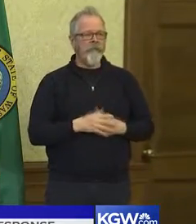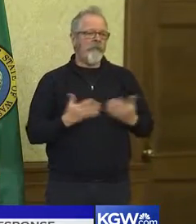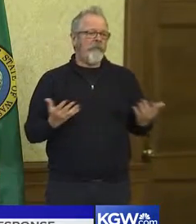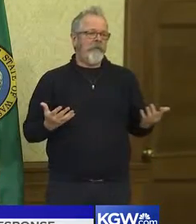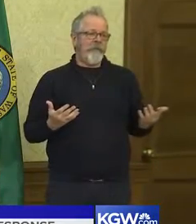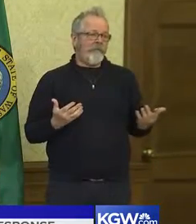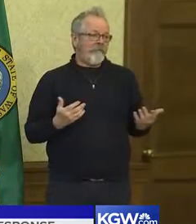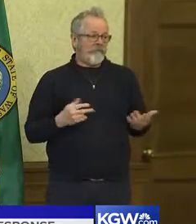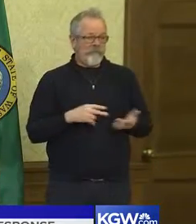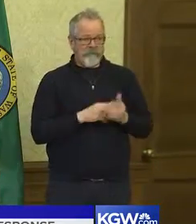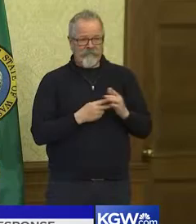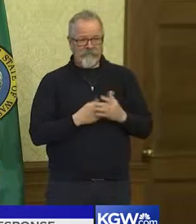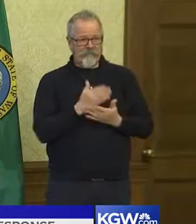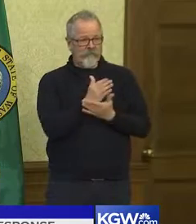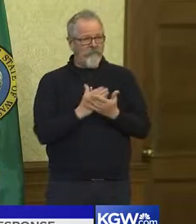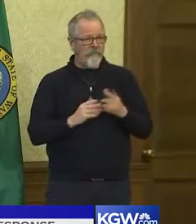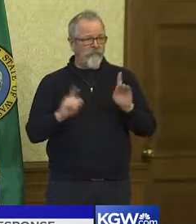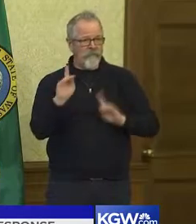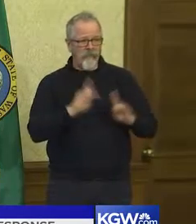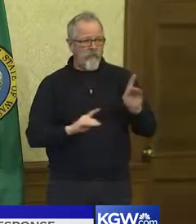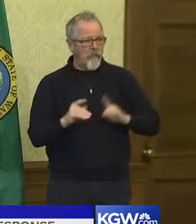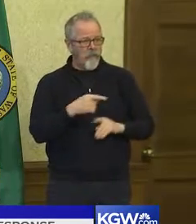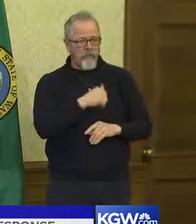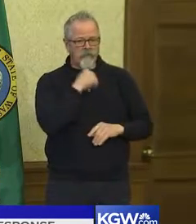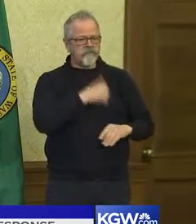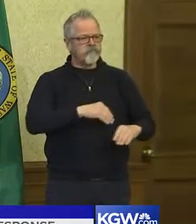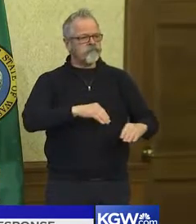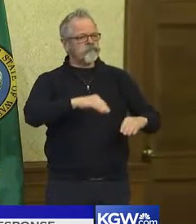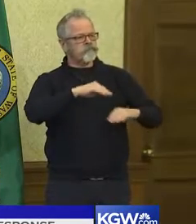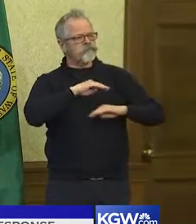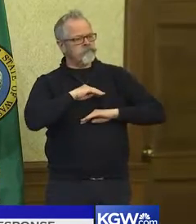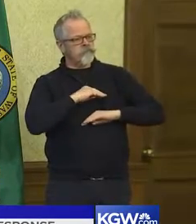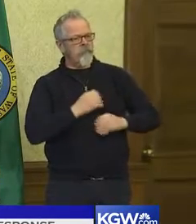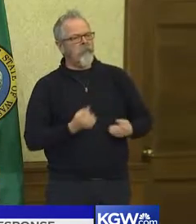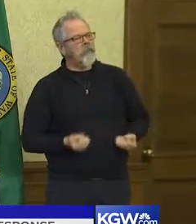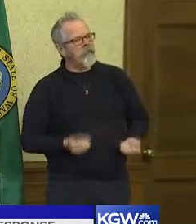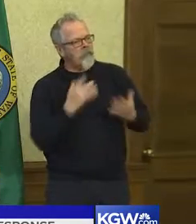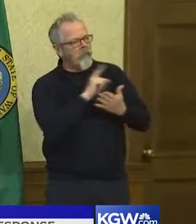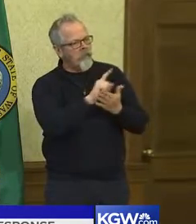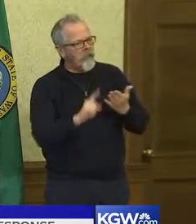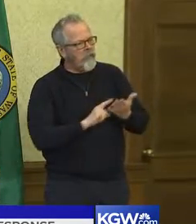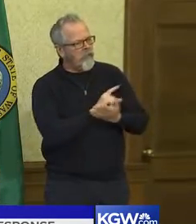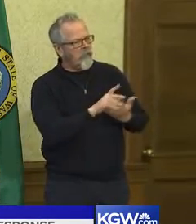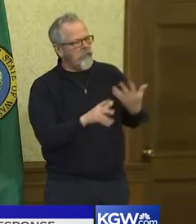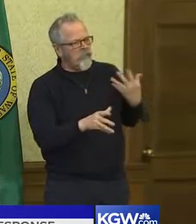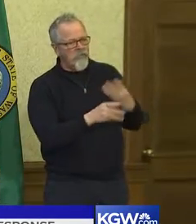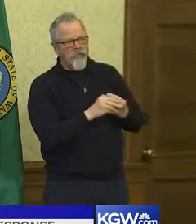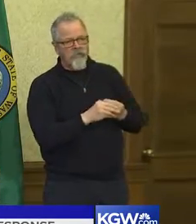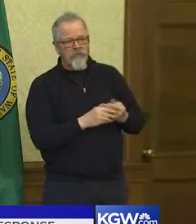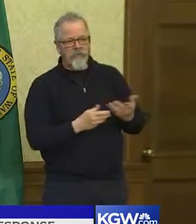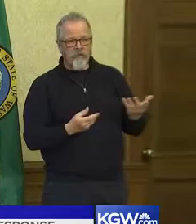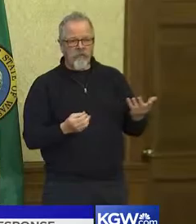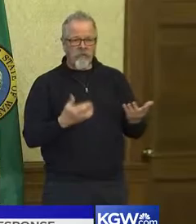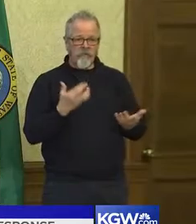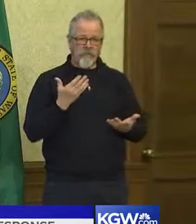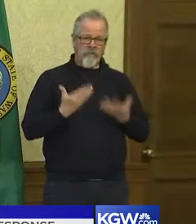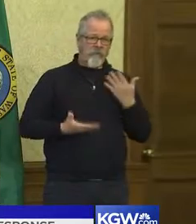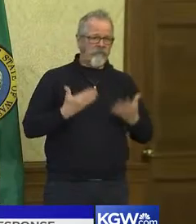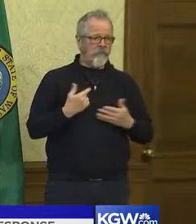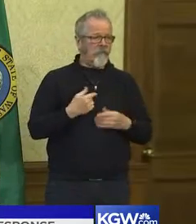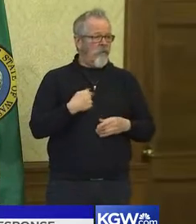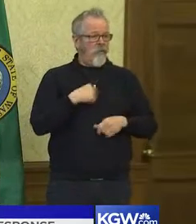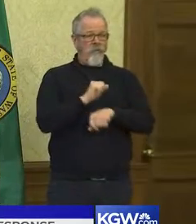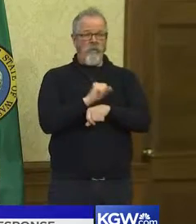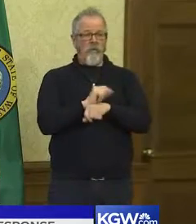It's also certain categories that we have in statute, like beauticians, where they have been ineligible. And so this